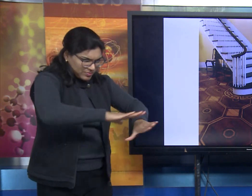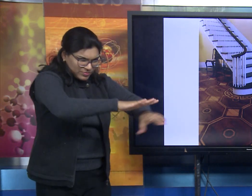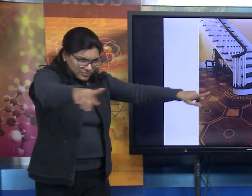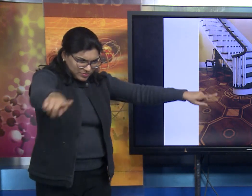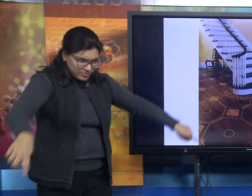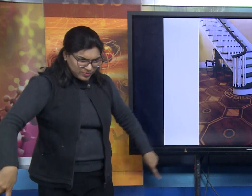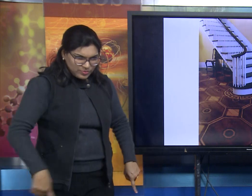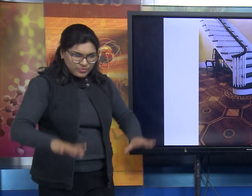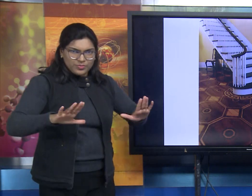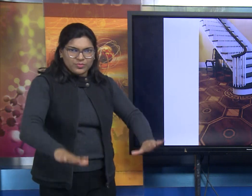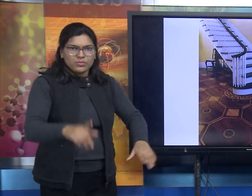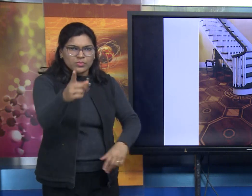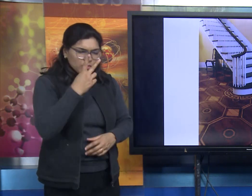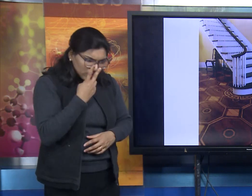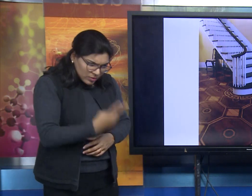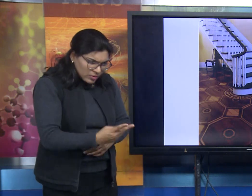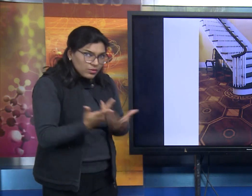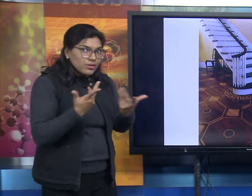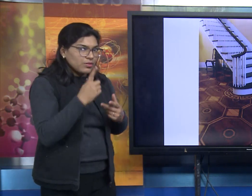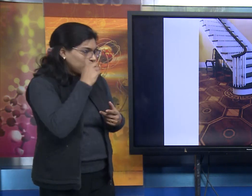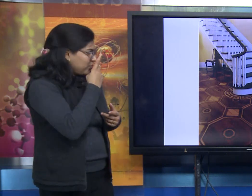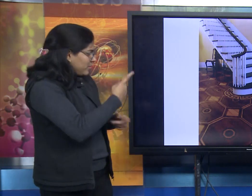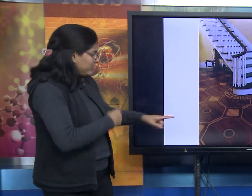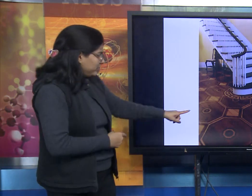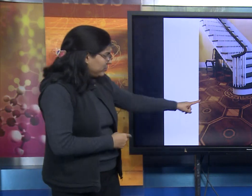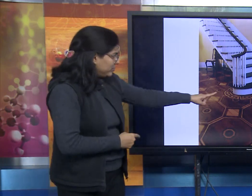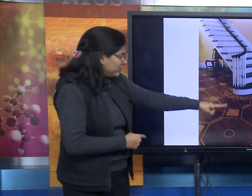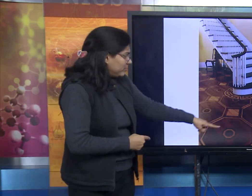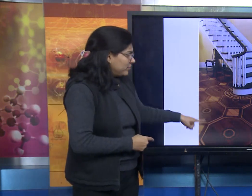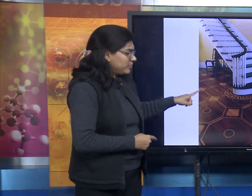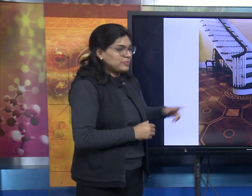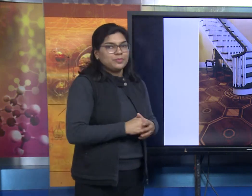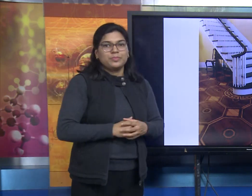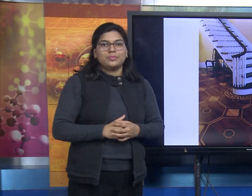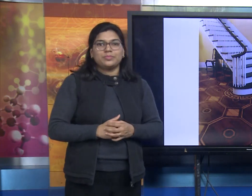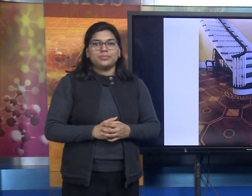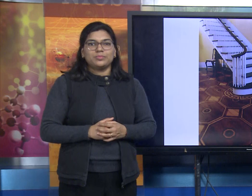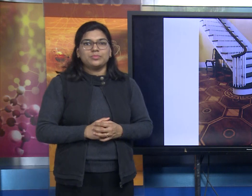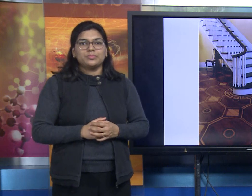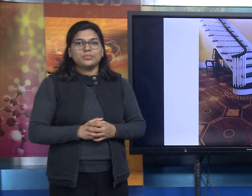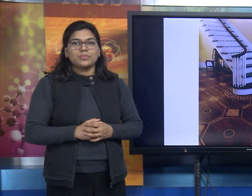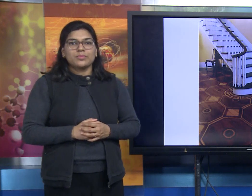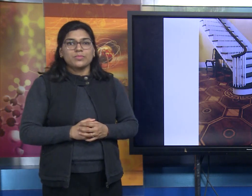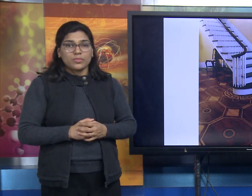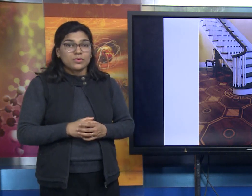when you put some kaleen or mat and sometimes there are floorings, colorful